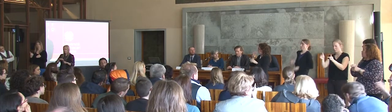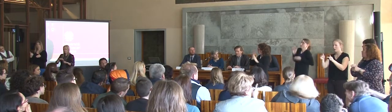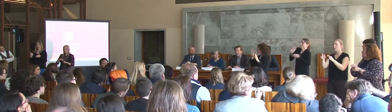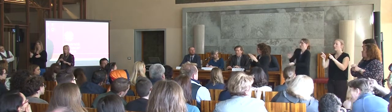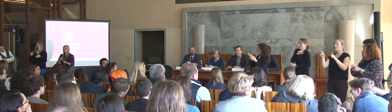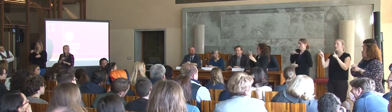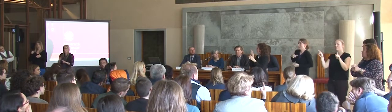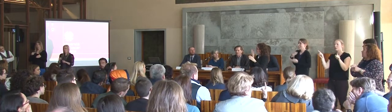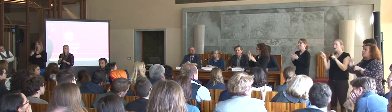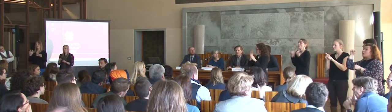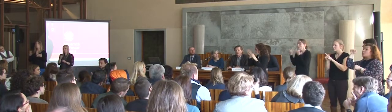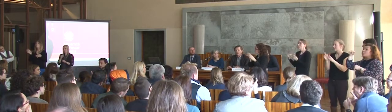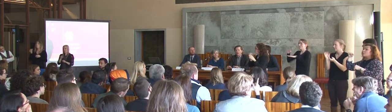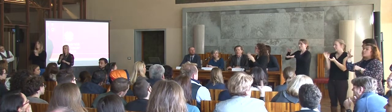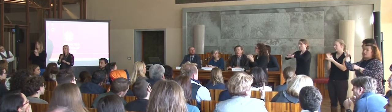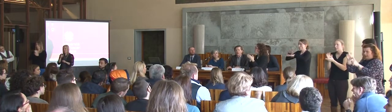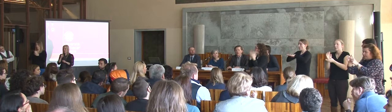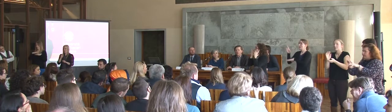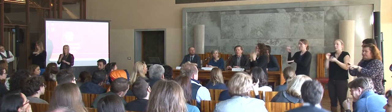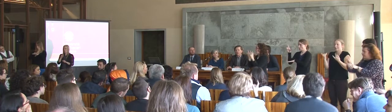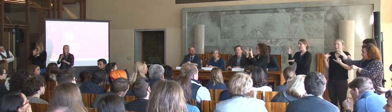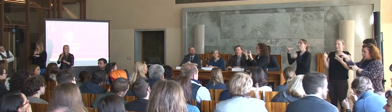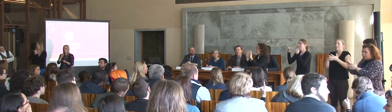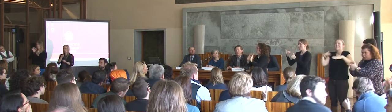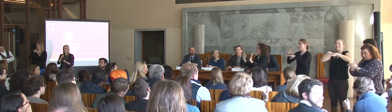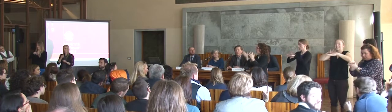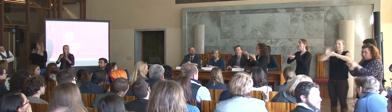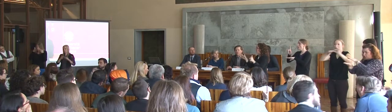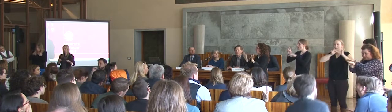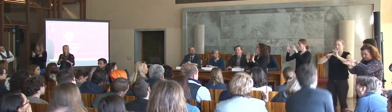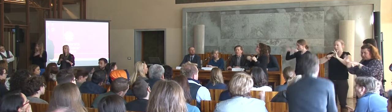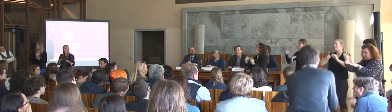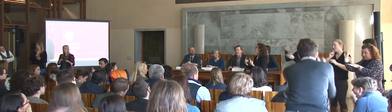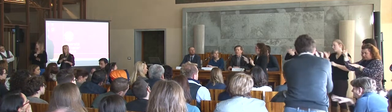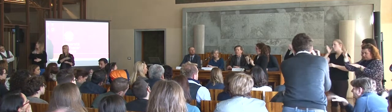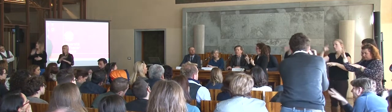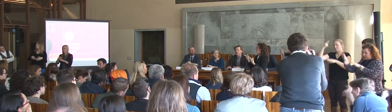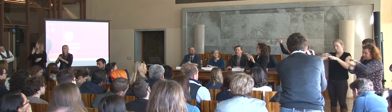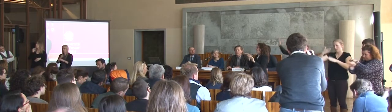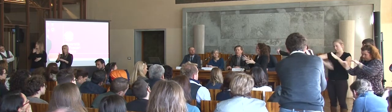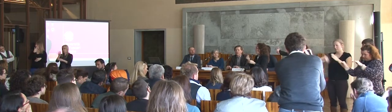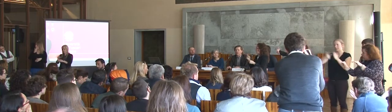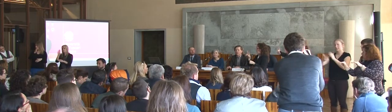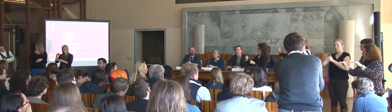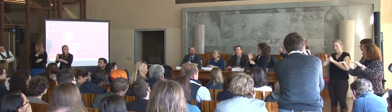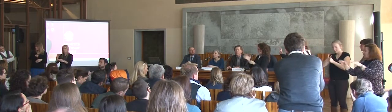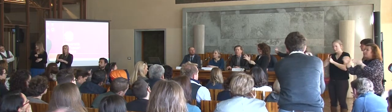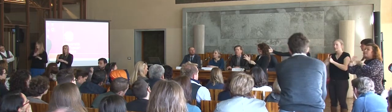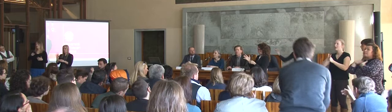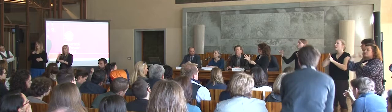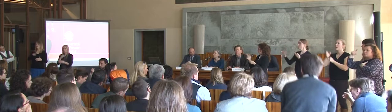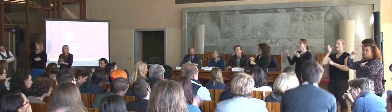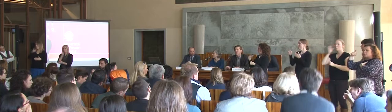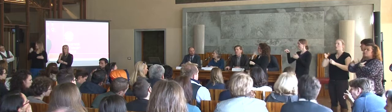specific network, Leonardo network project we're having now. It will finish in 2015 and we will reach